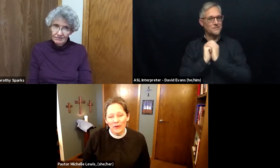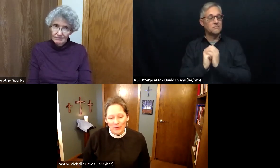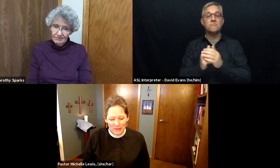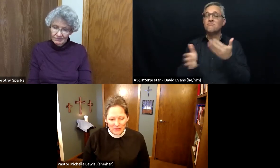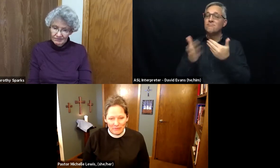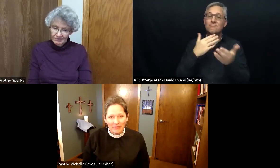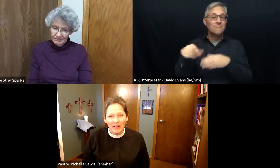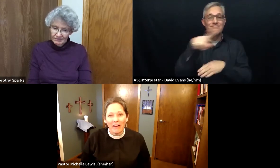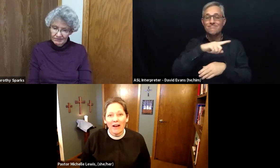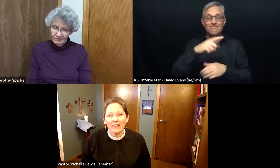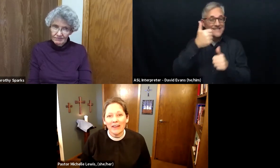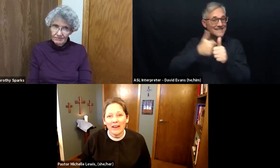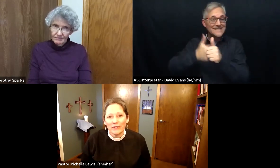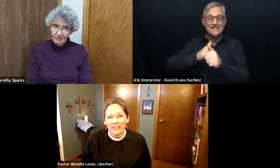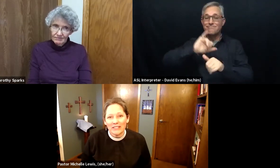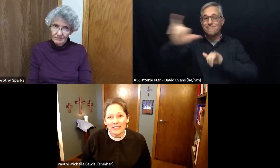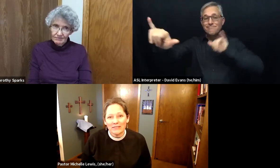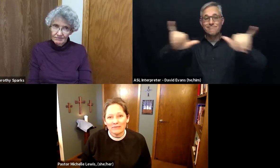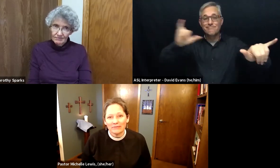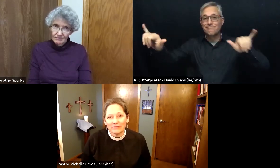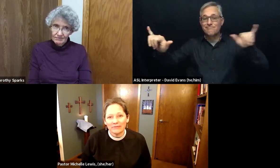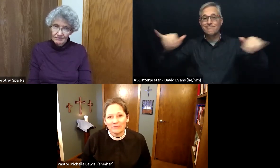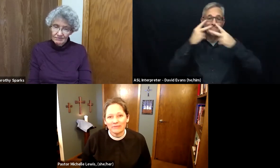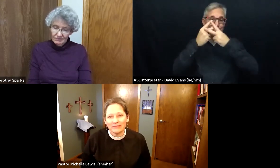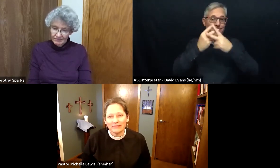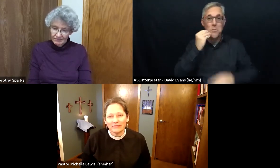own homes. God gathers us.